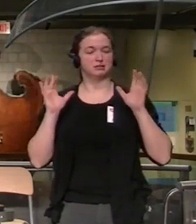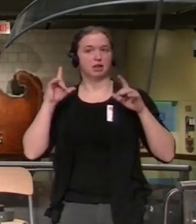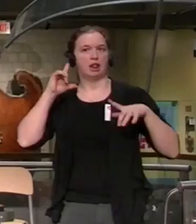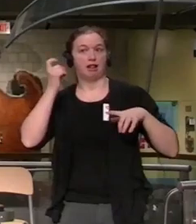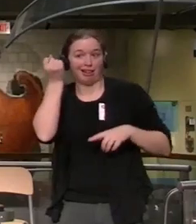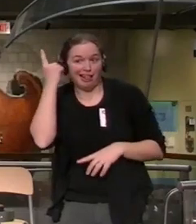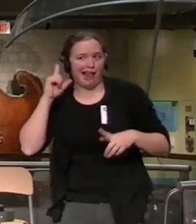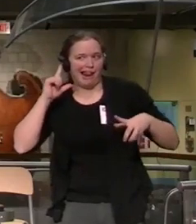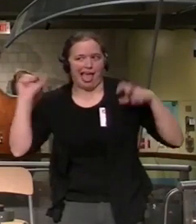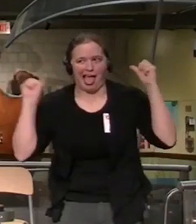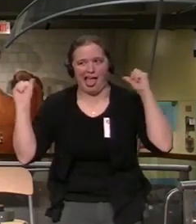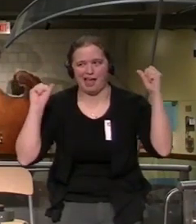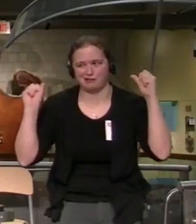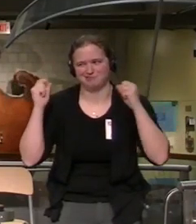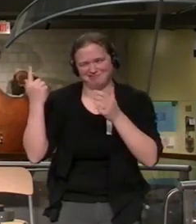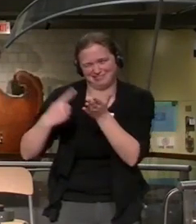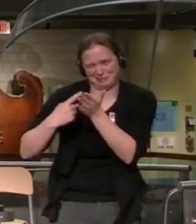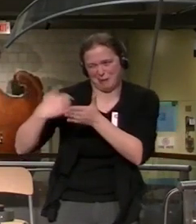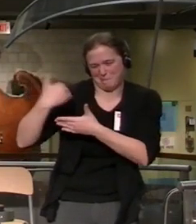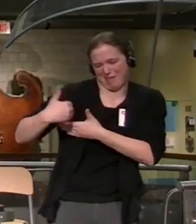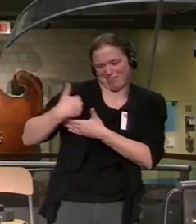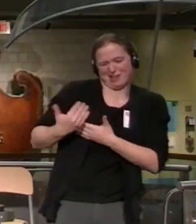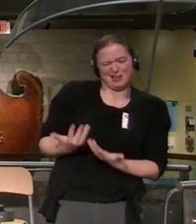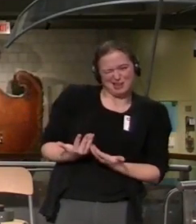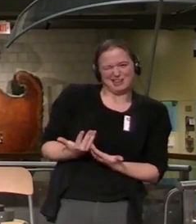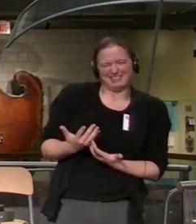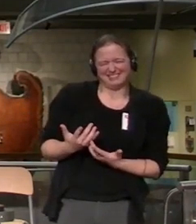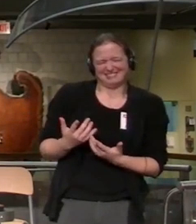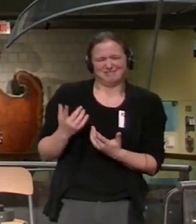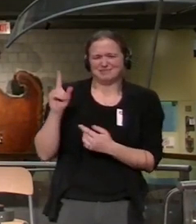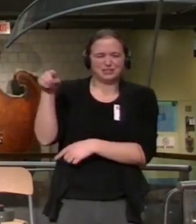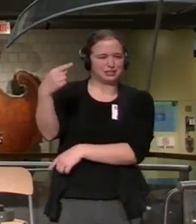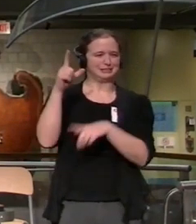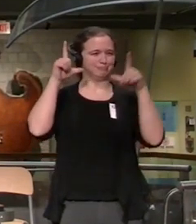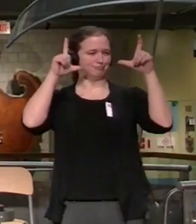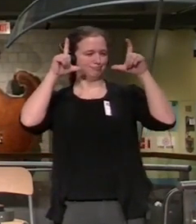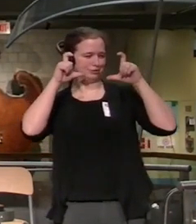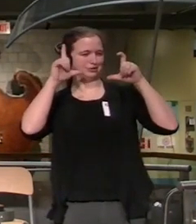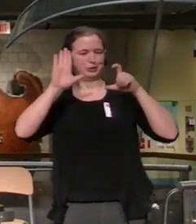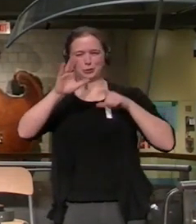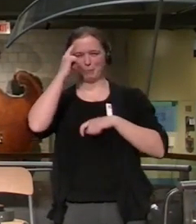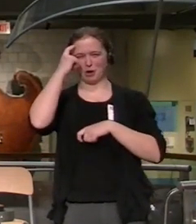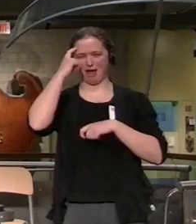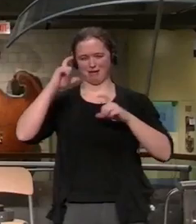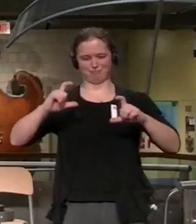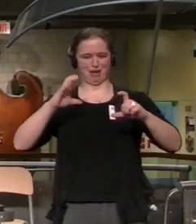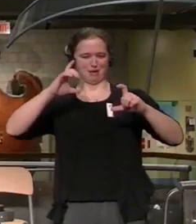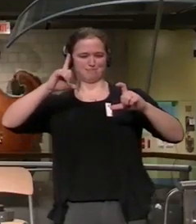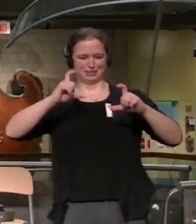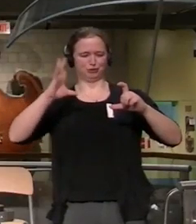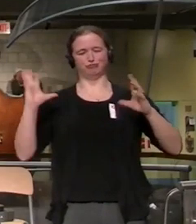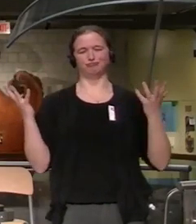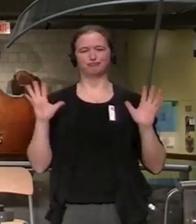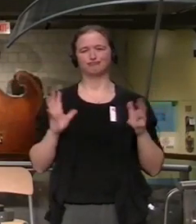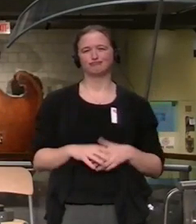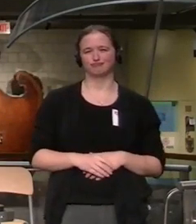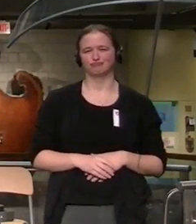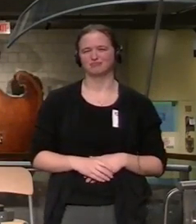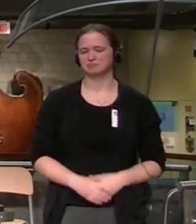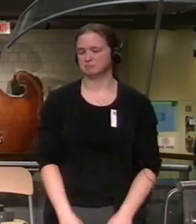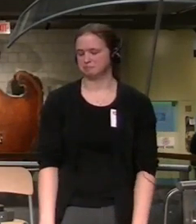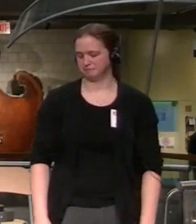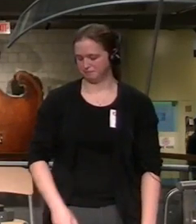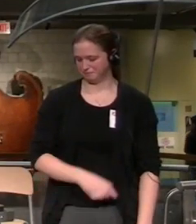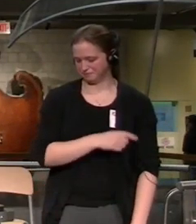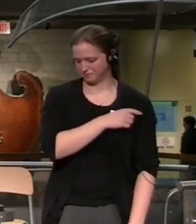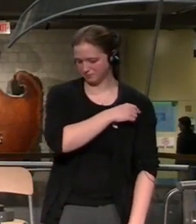but what we know is that we're really starting to get these fantastic pictures of the brain. So one of the things that we've known that is the